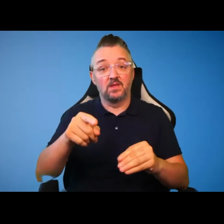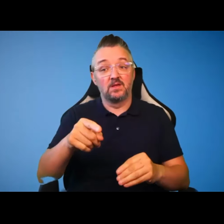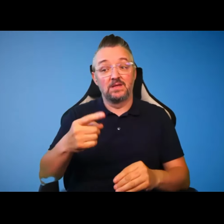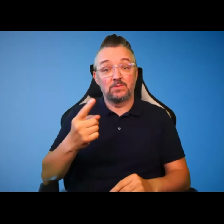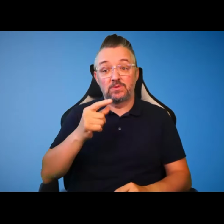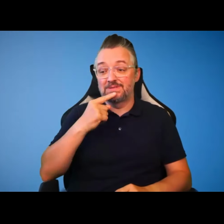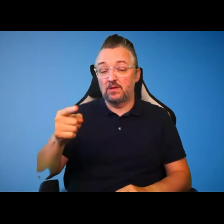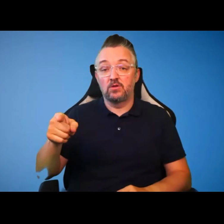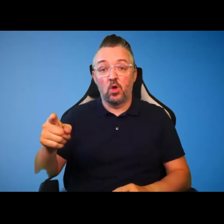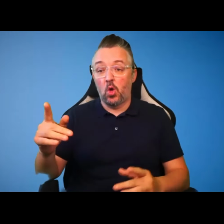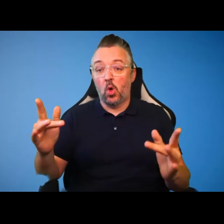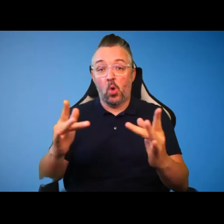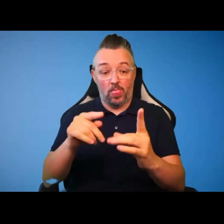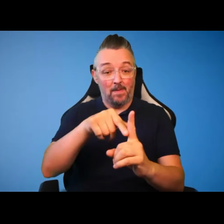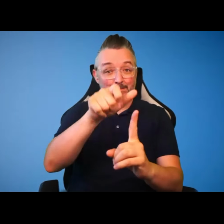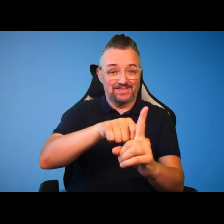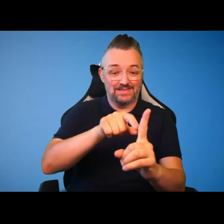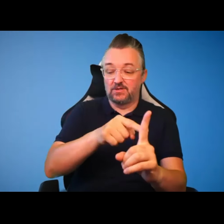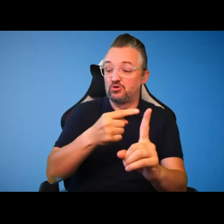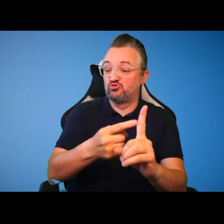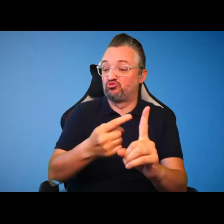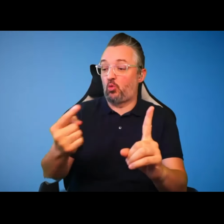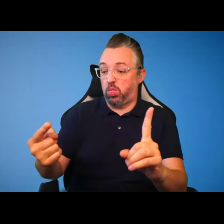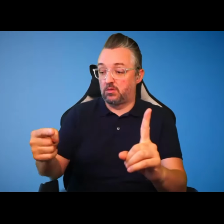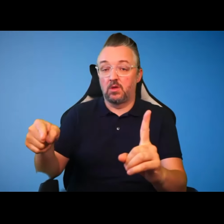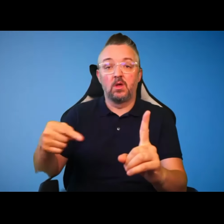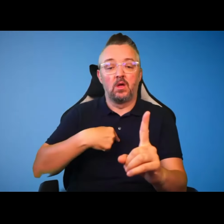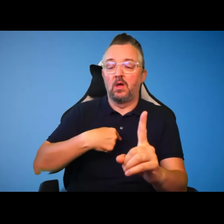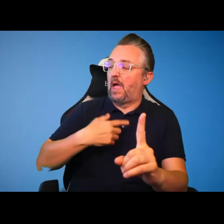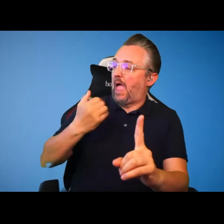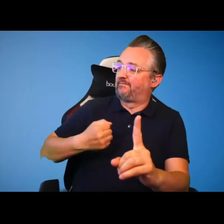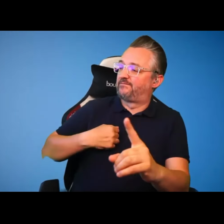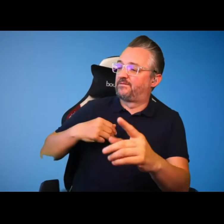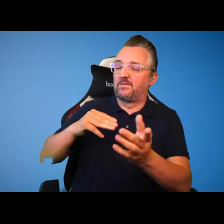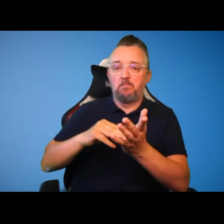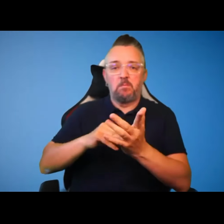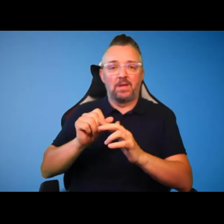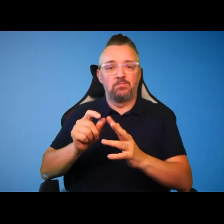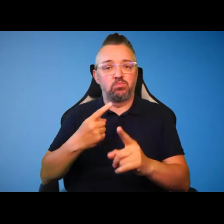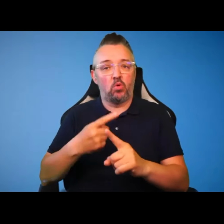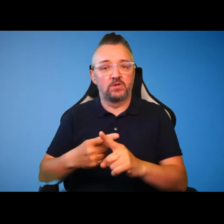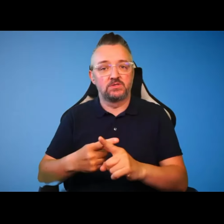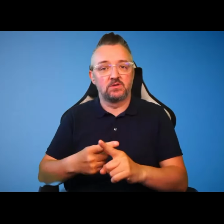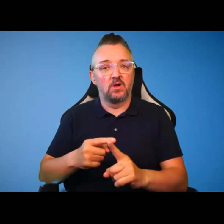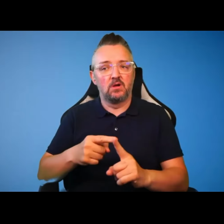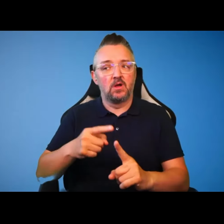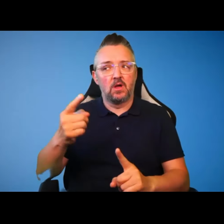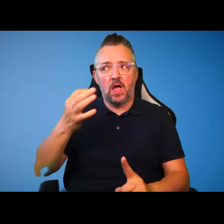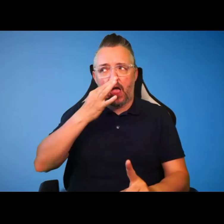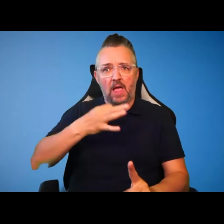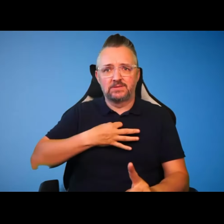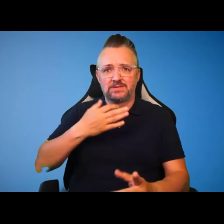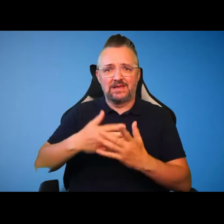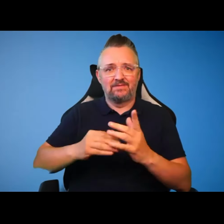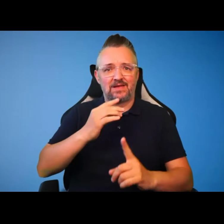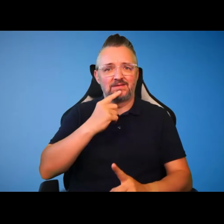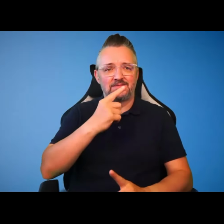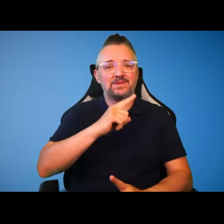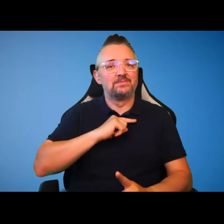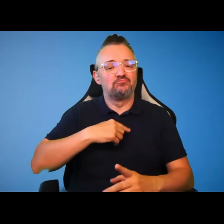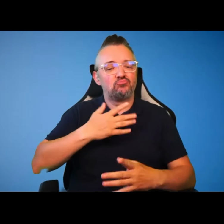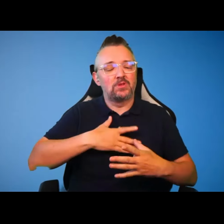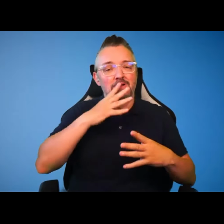of them and that they have monkeypox, but that they haven't been tested. Or they might say, oh, I didn't name you when I was asked because I didn't think you would want me to.